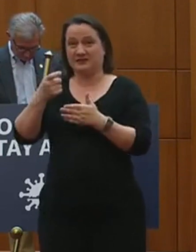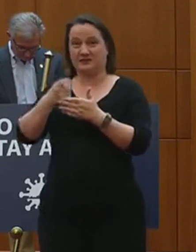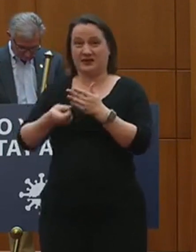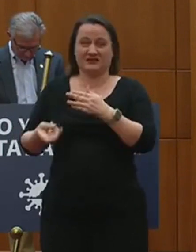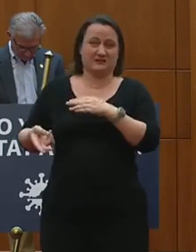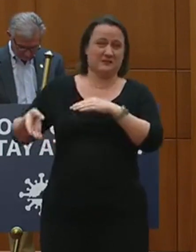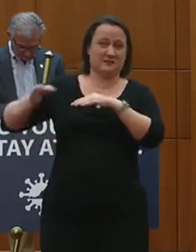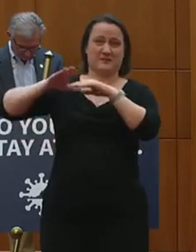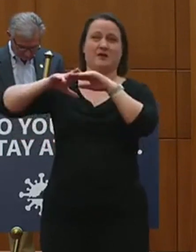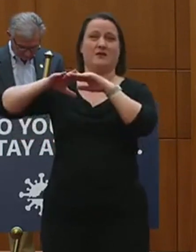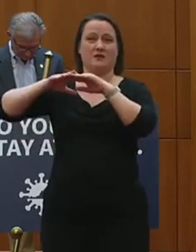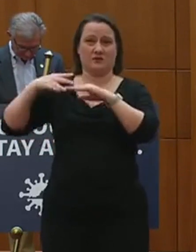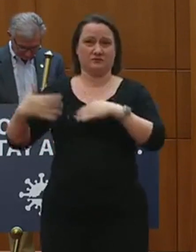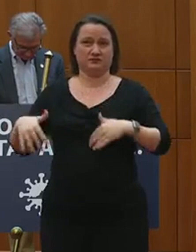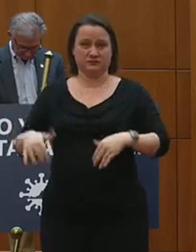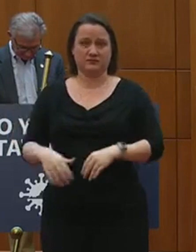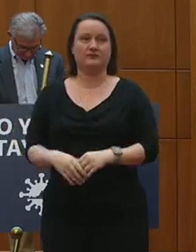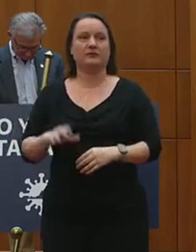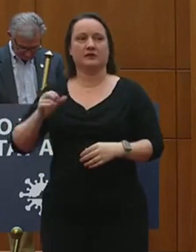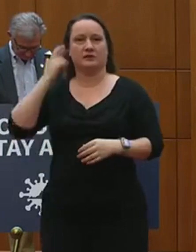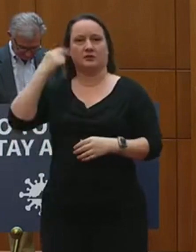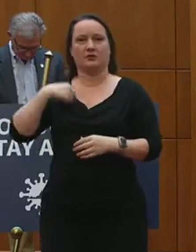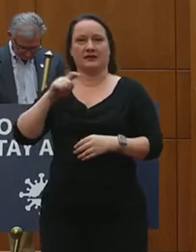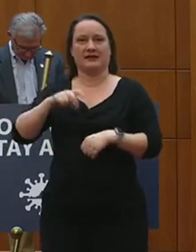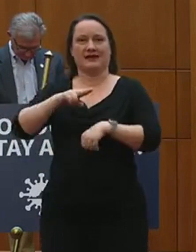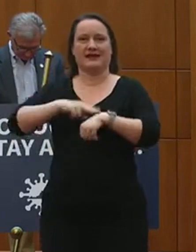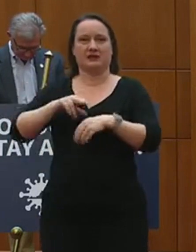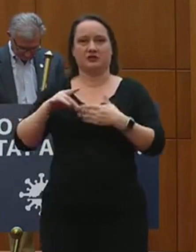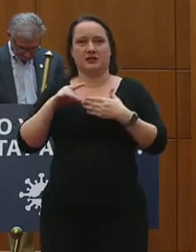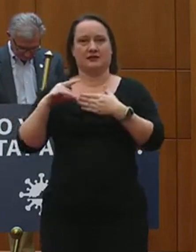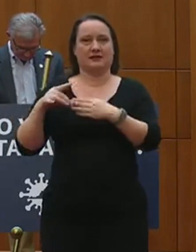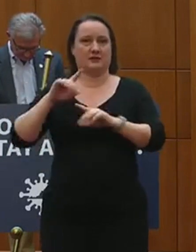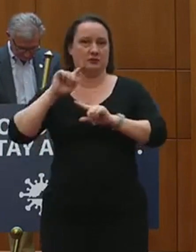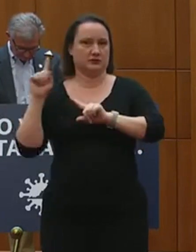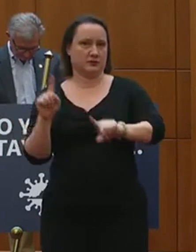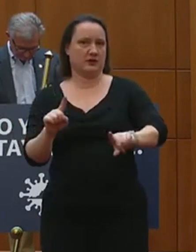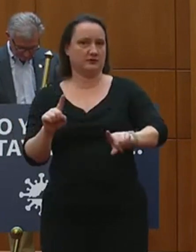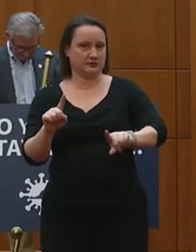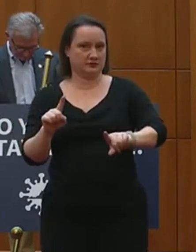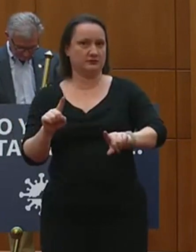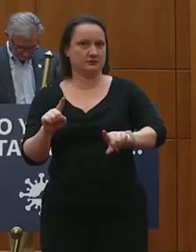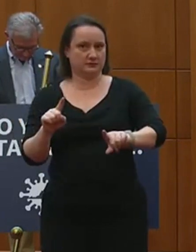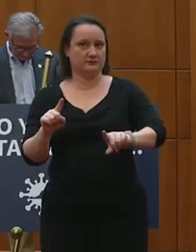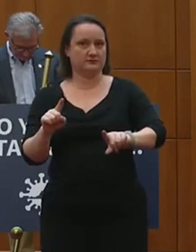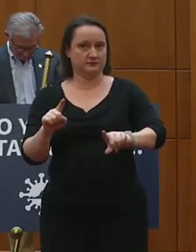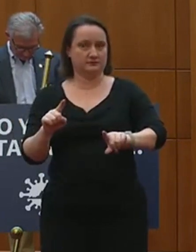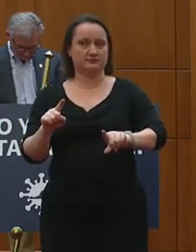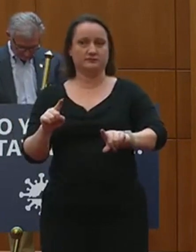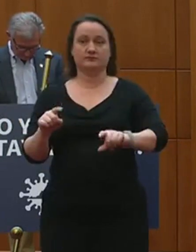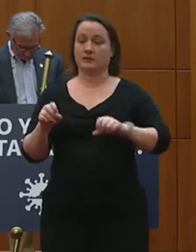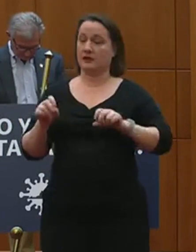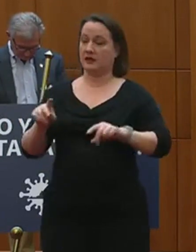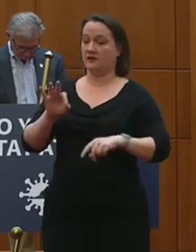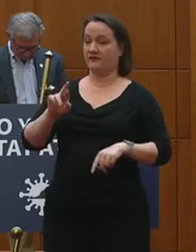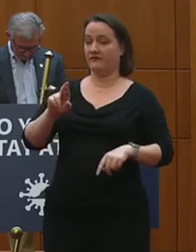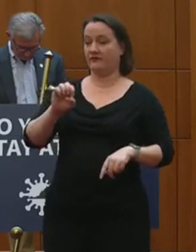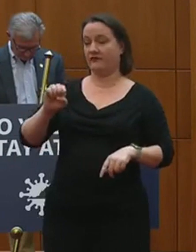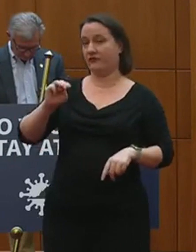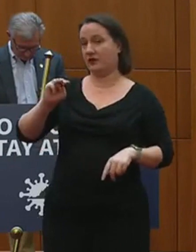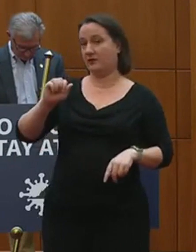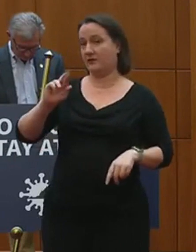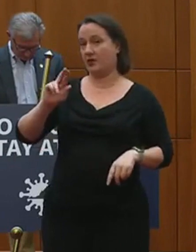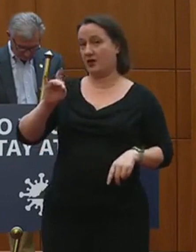jumped. That is why we need a nationally led response. Allowing the free market to